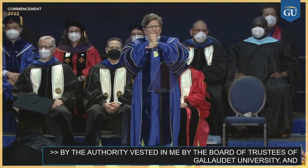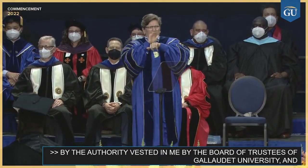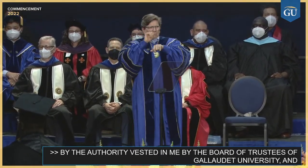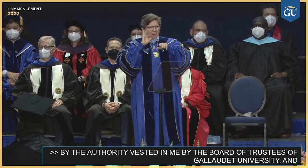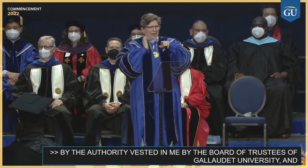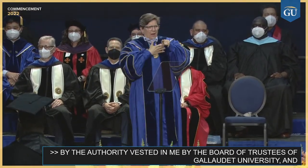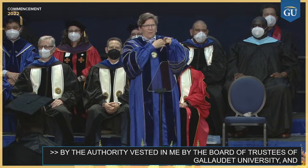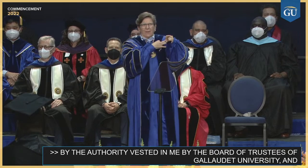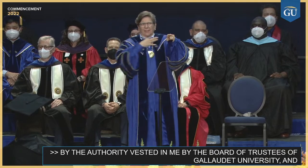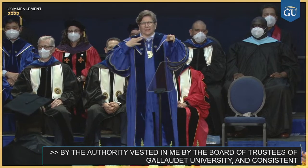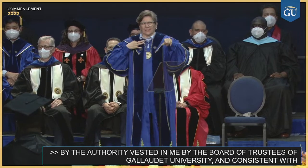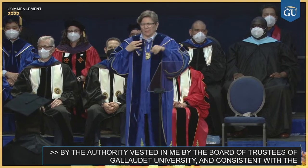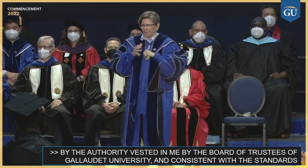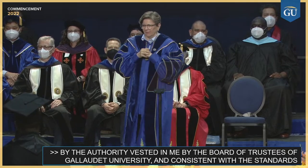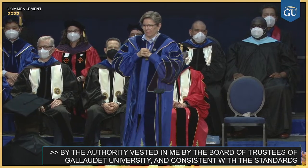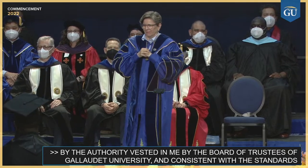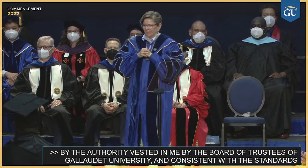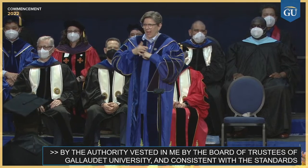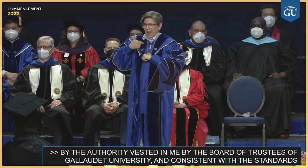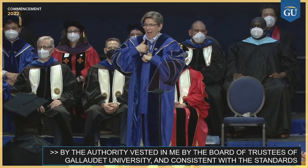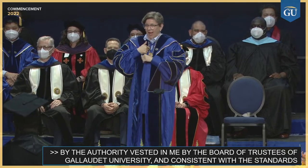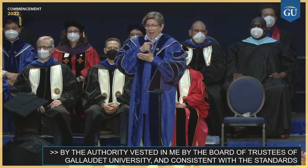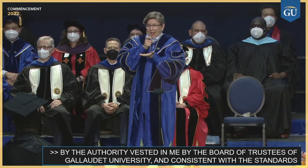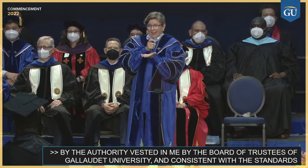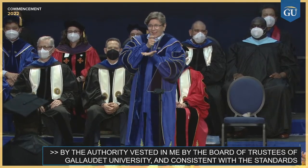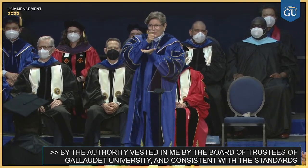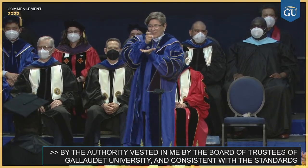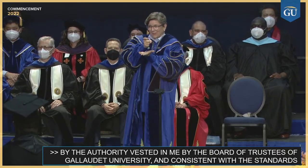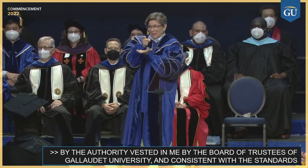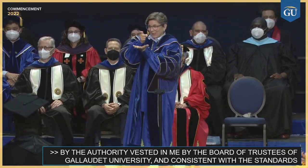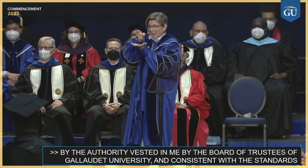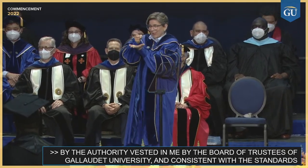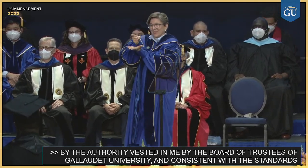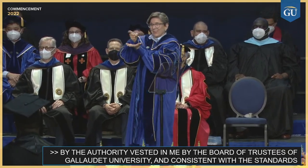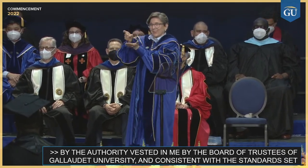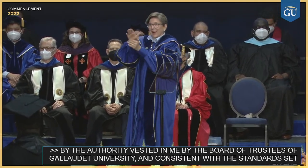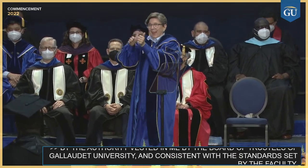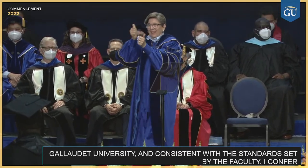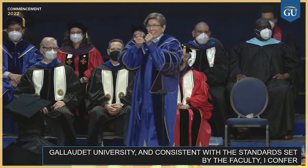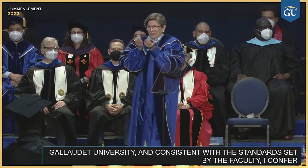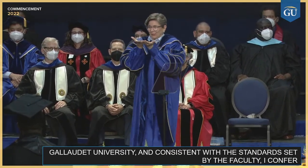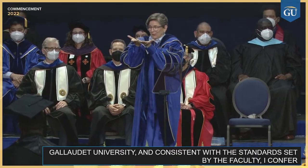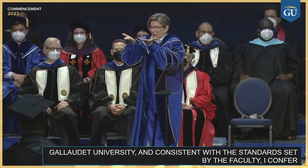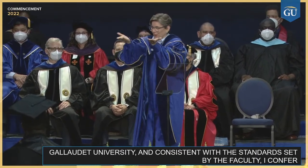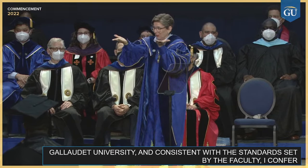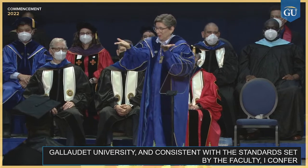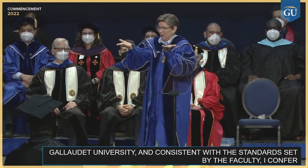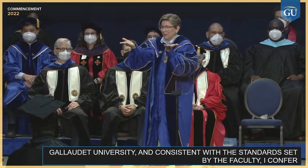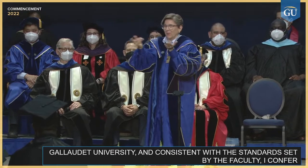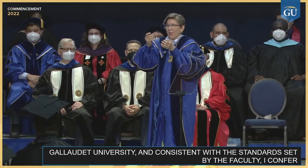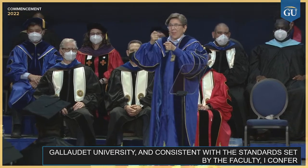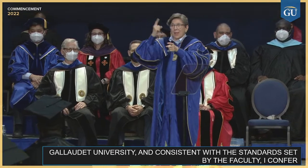the faculty, I confer upon each of you the appropriate